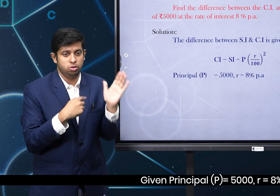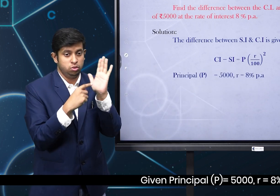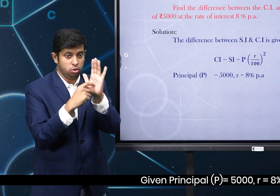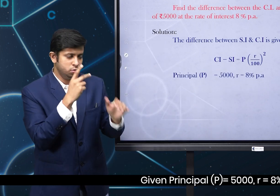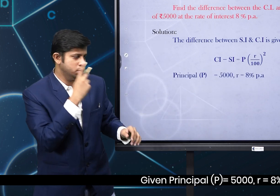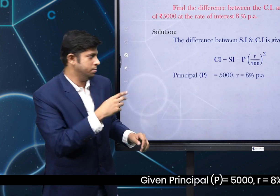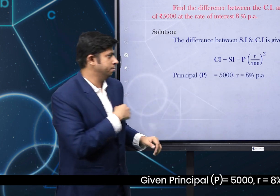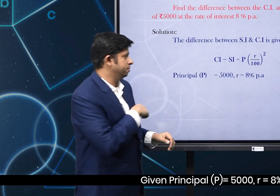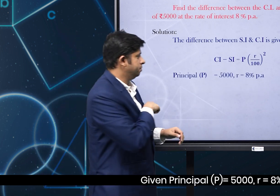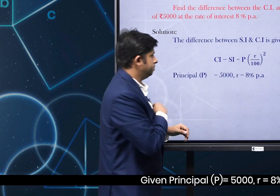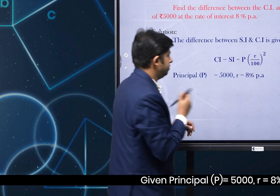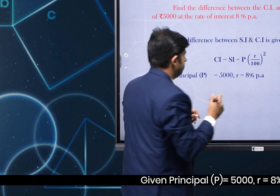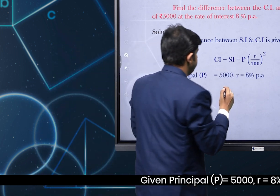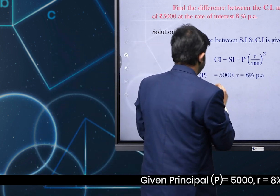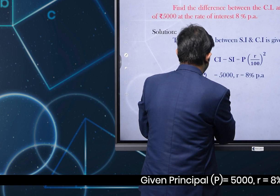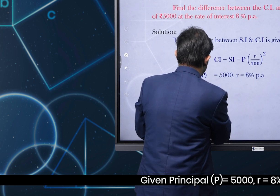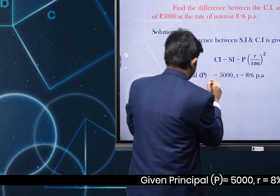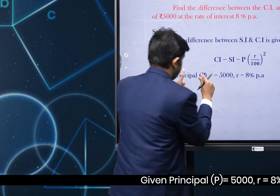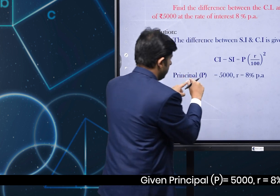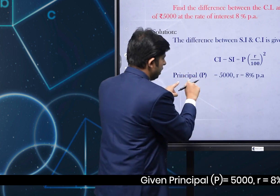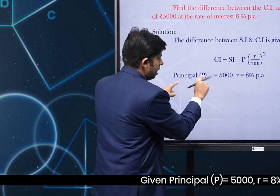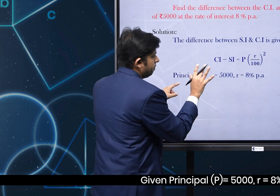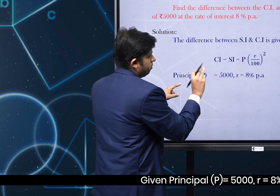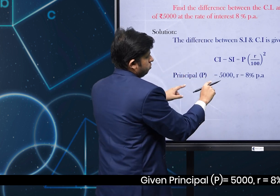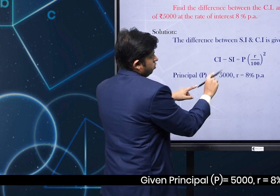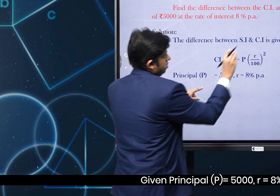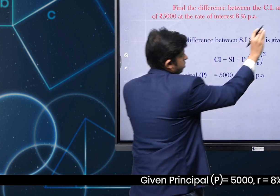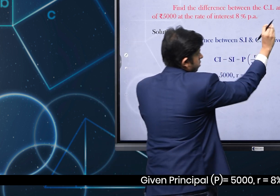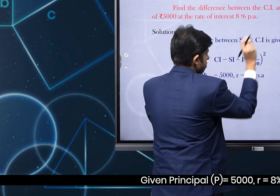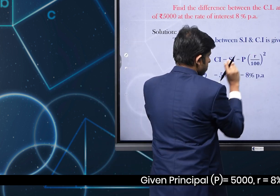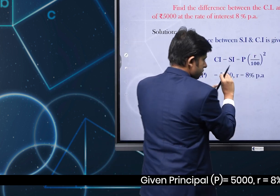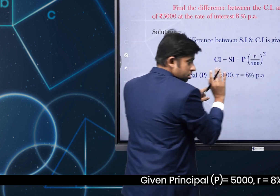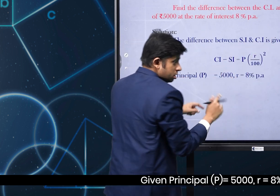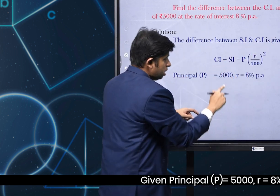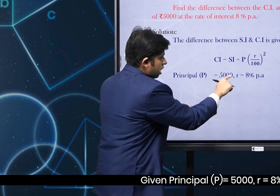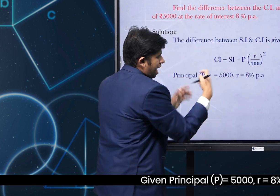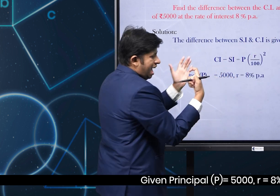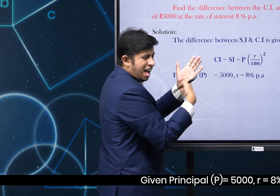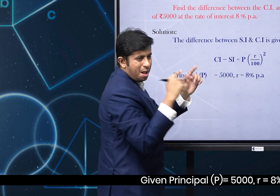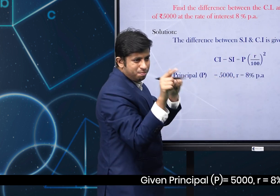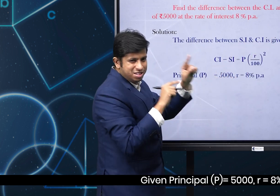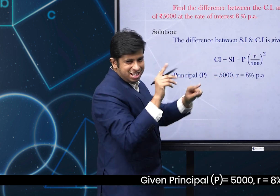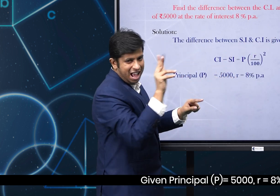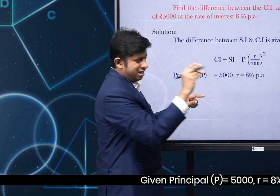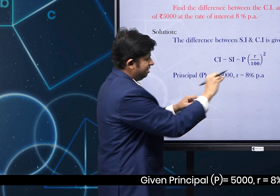Given principal P is equal to 5000, R is equal to 8% per annum.